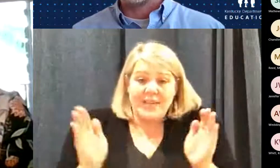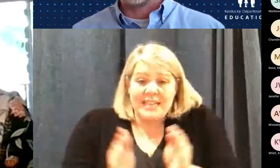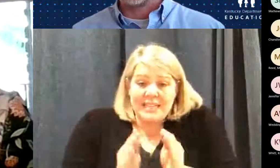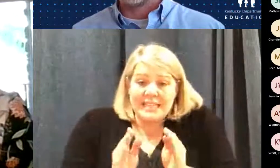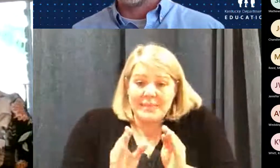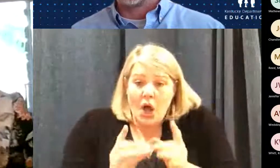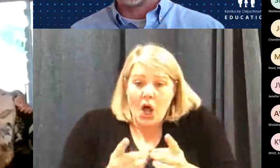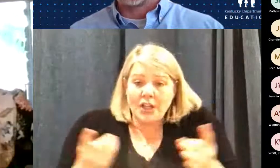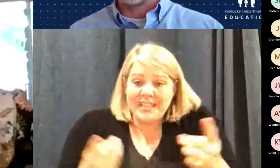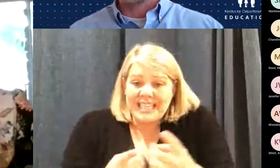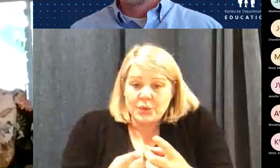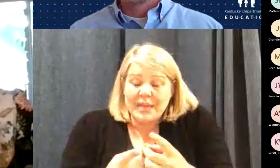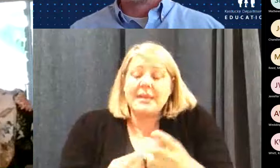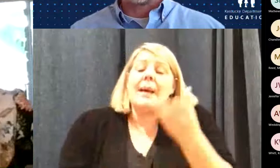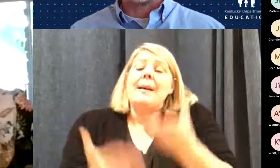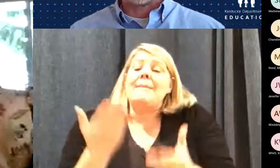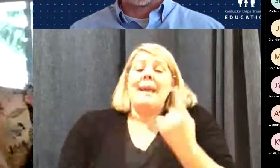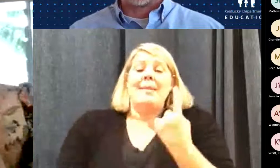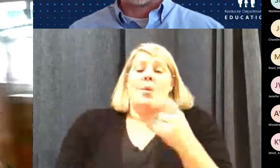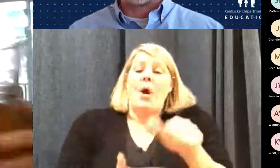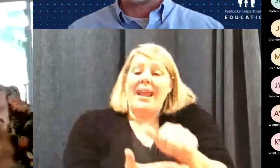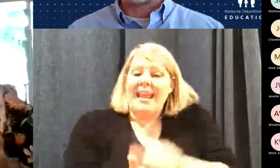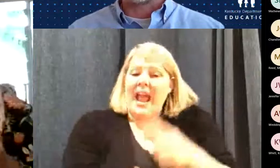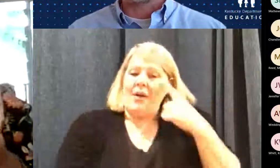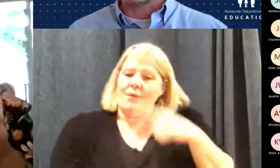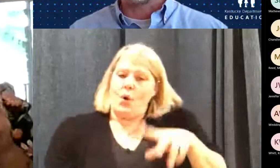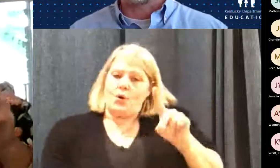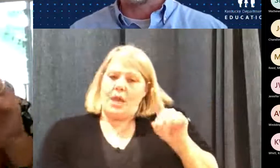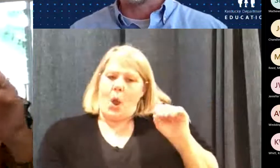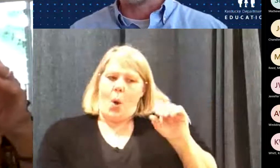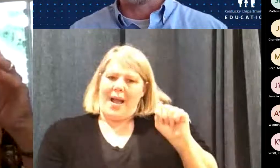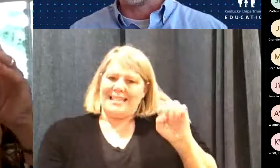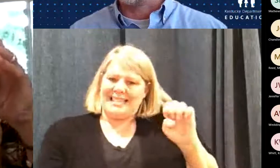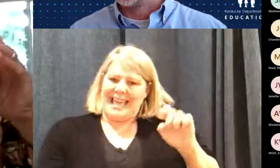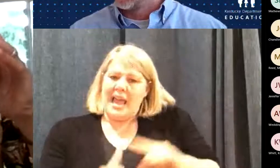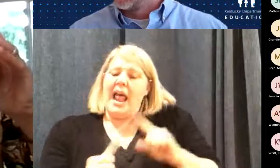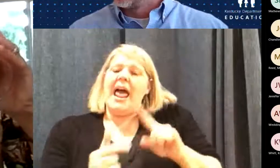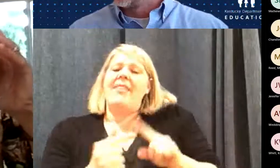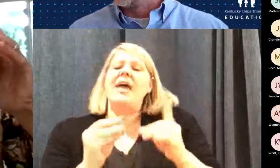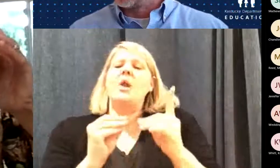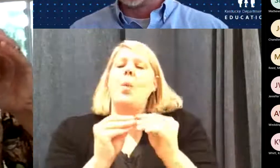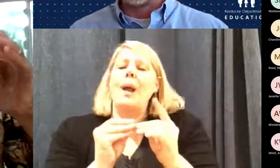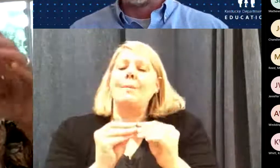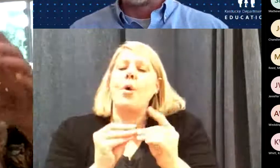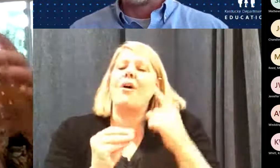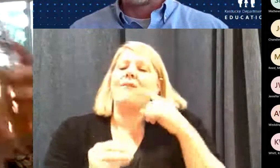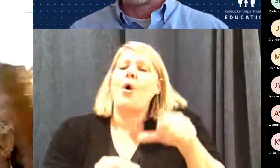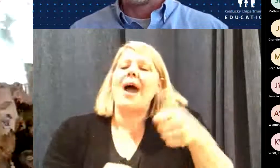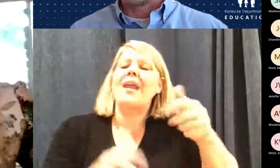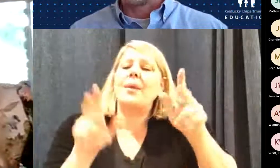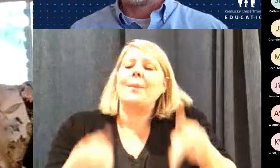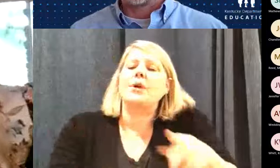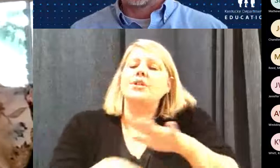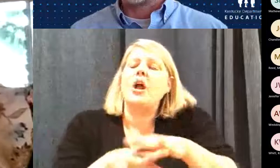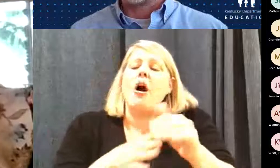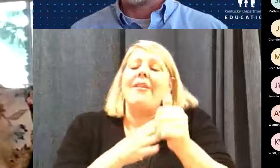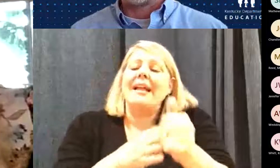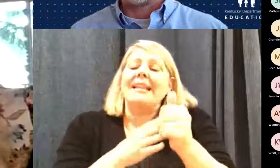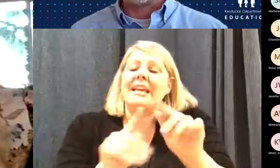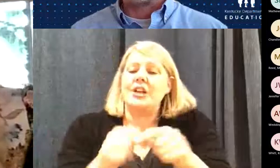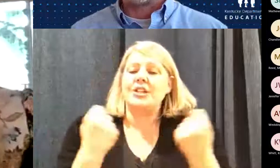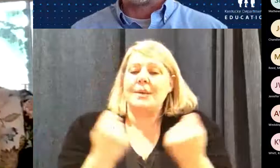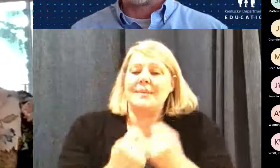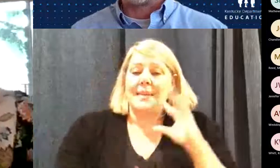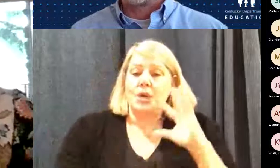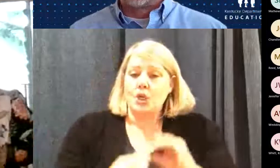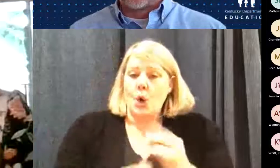the director, and then 1 account you might share with somebody else on your leadership team to be, a total of 2 accounts. If